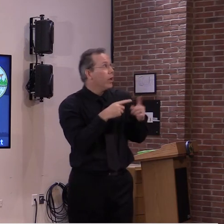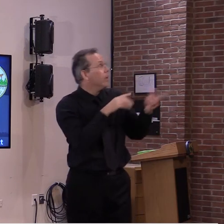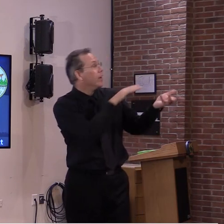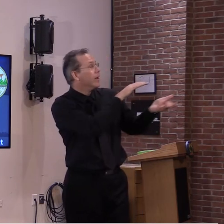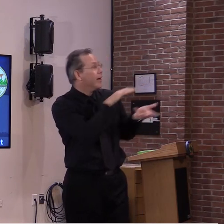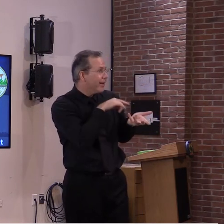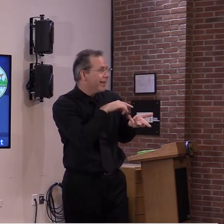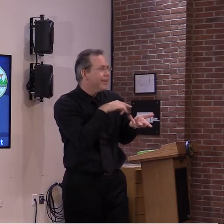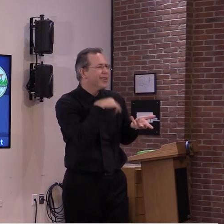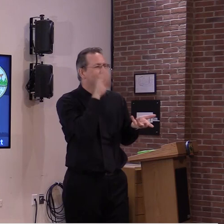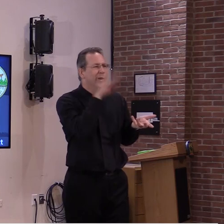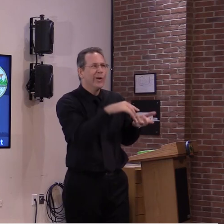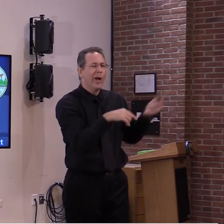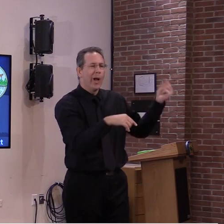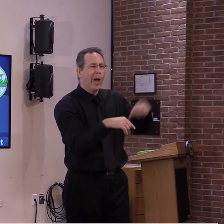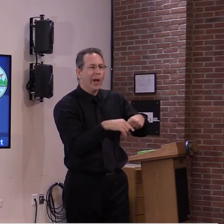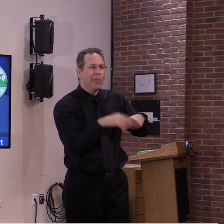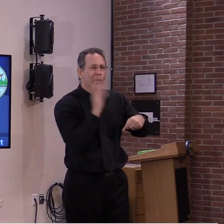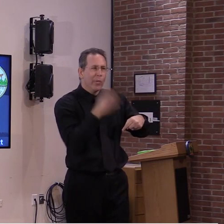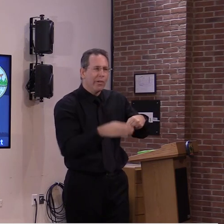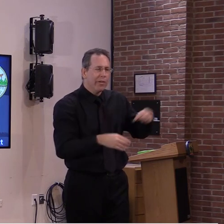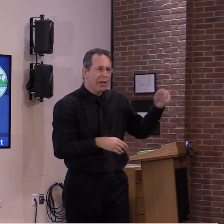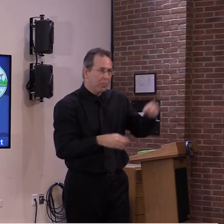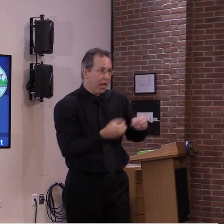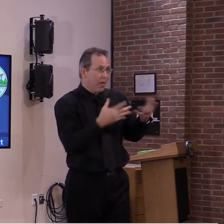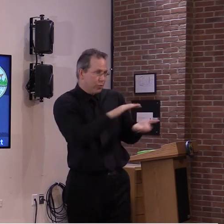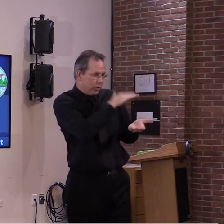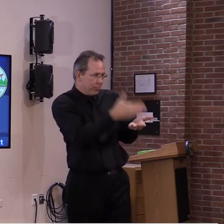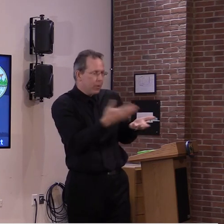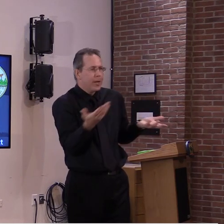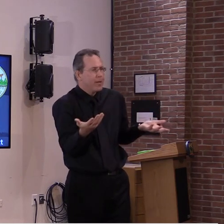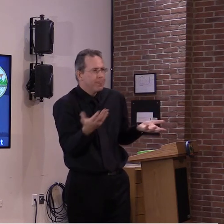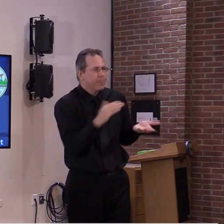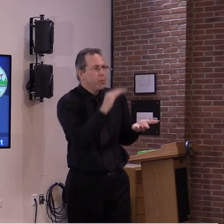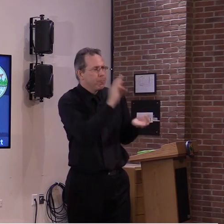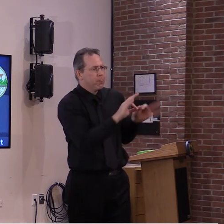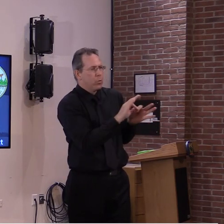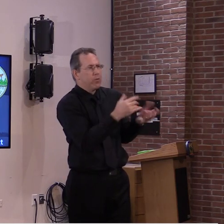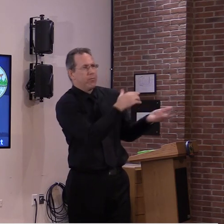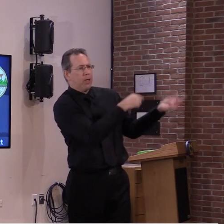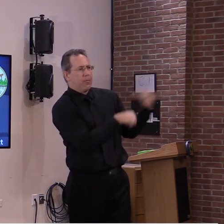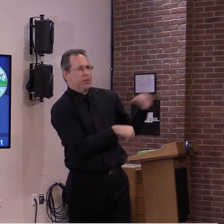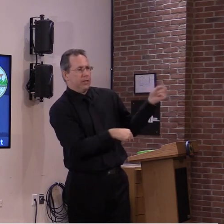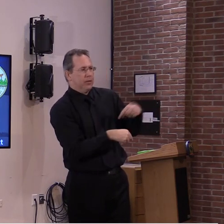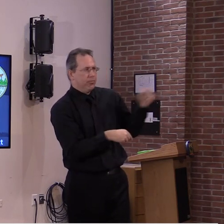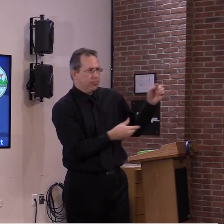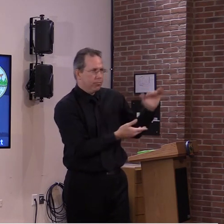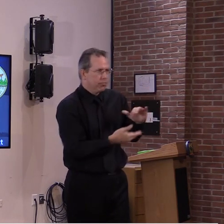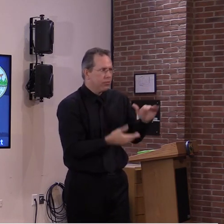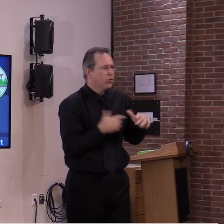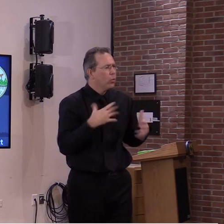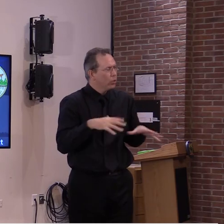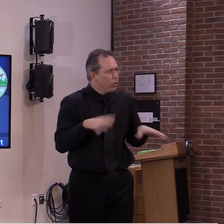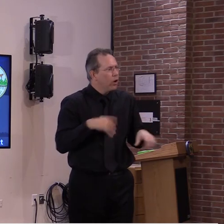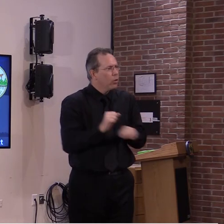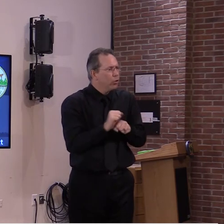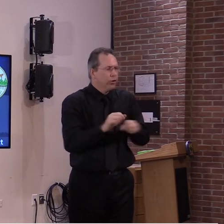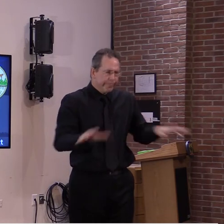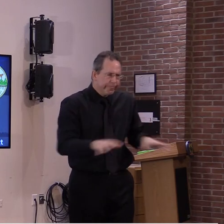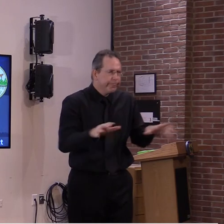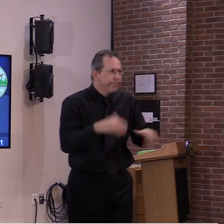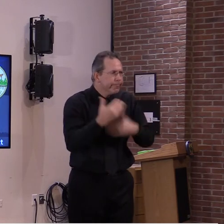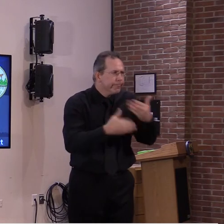each week on a consistent basis so that we could ramp up our efforts and continue to consistently give